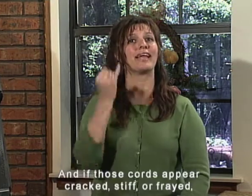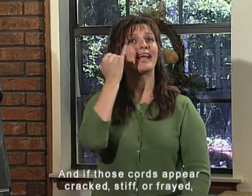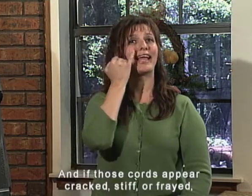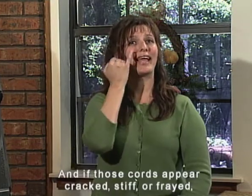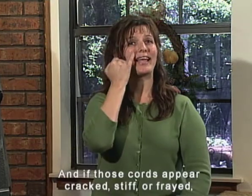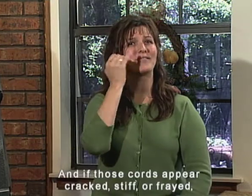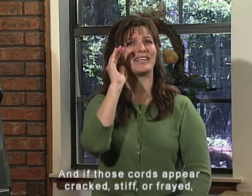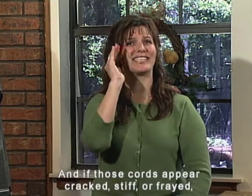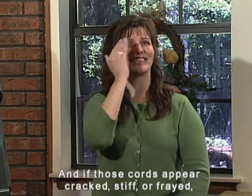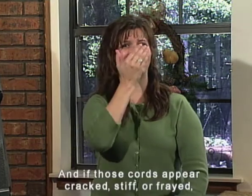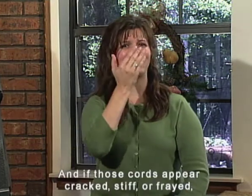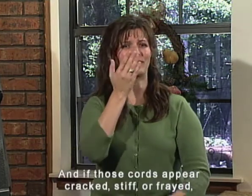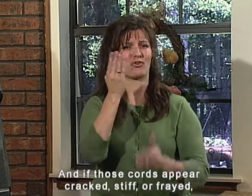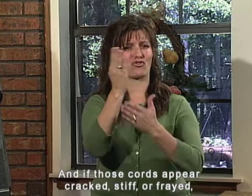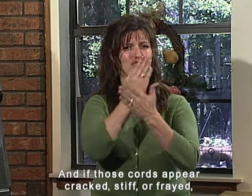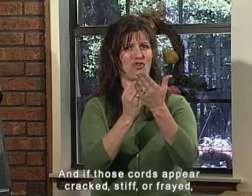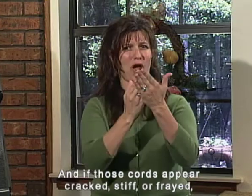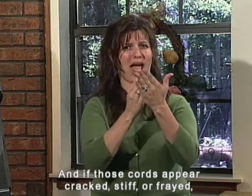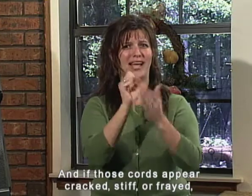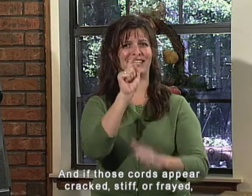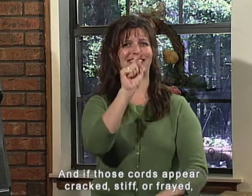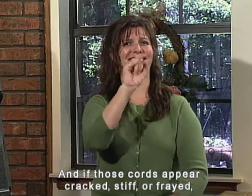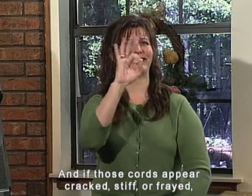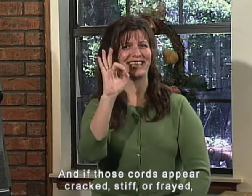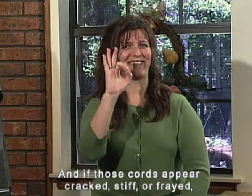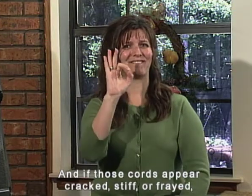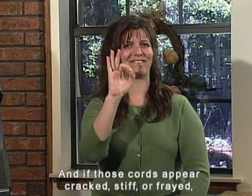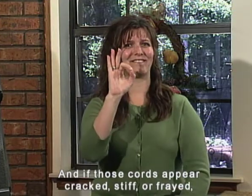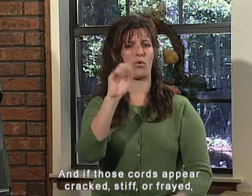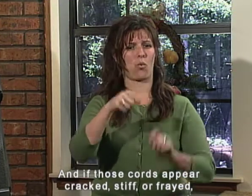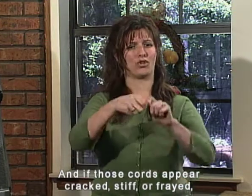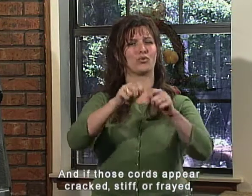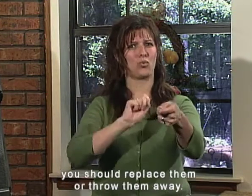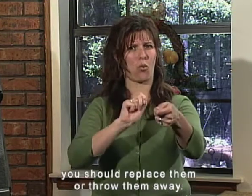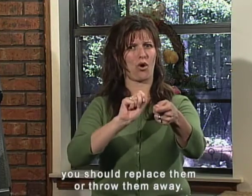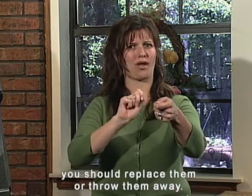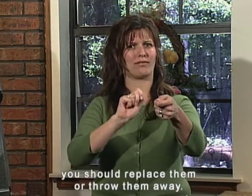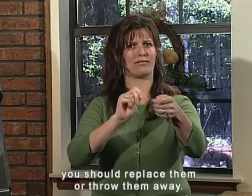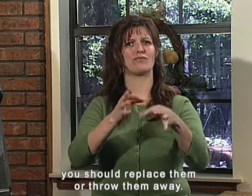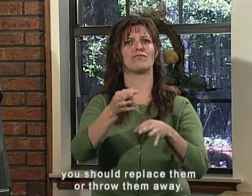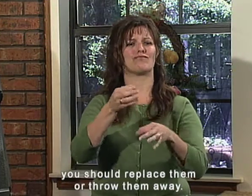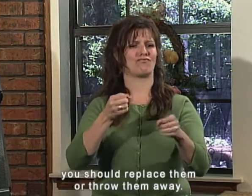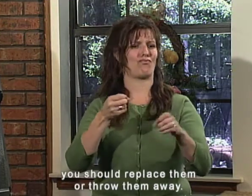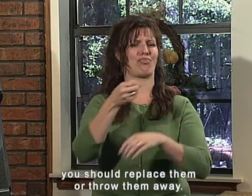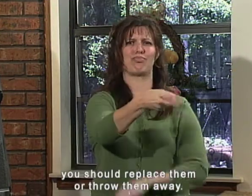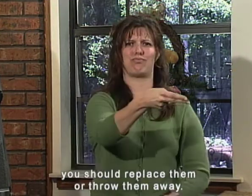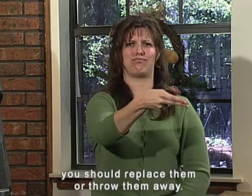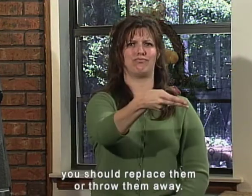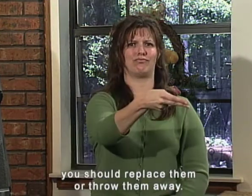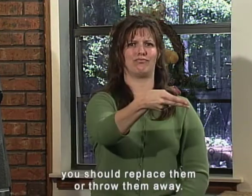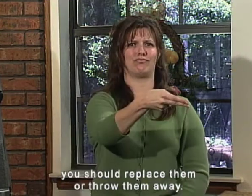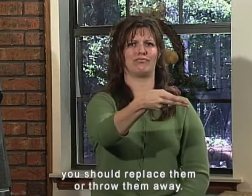And if those cords appeared cracked, stiff, or frayed, you should replace them or throw them